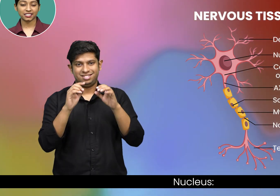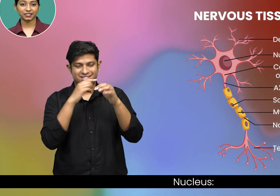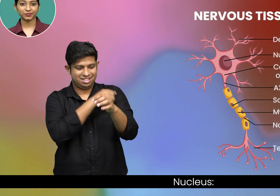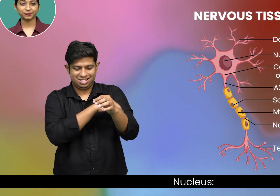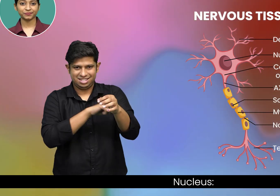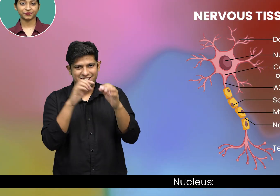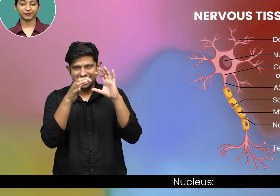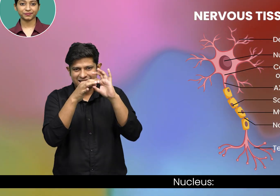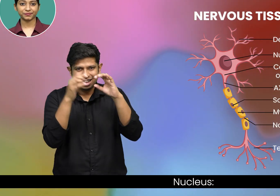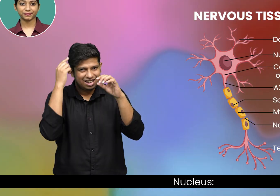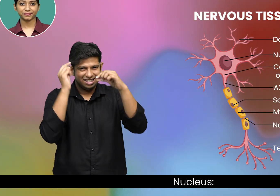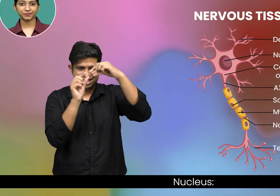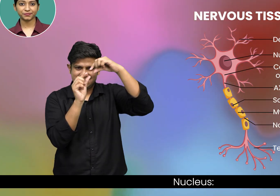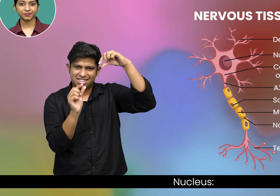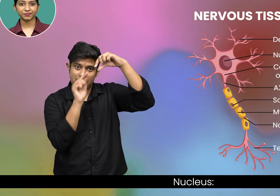Nucleus.